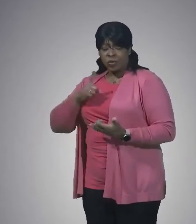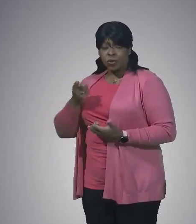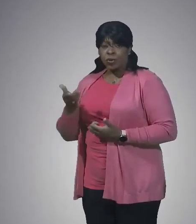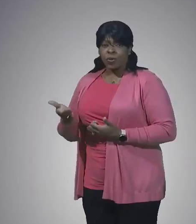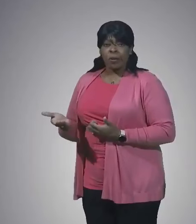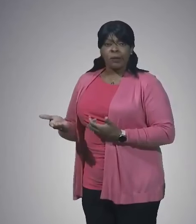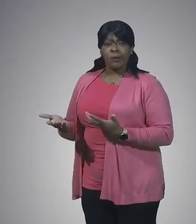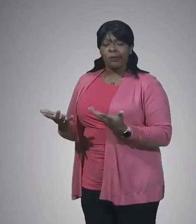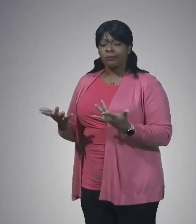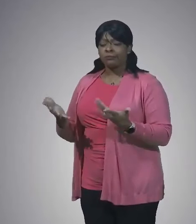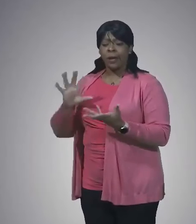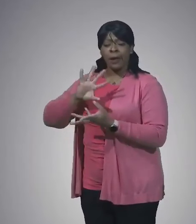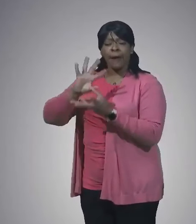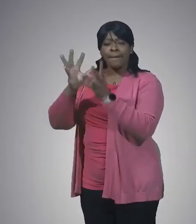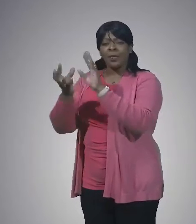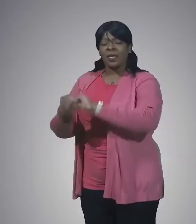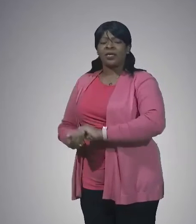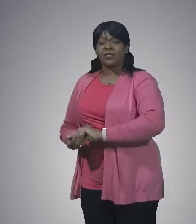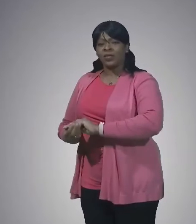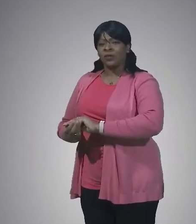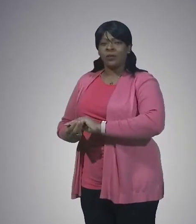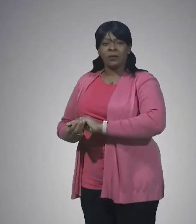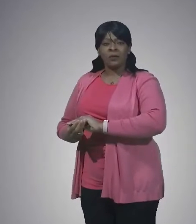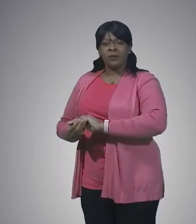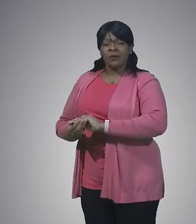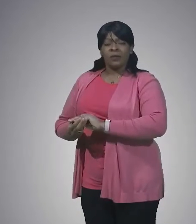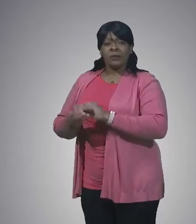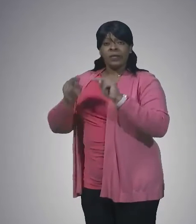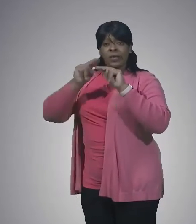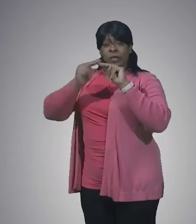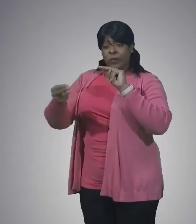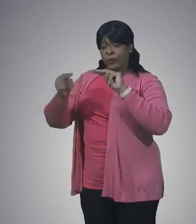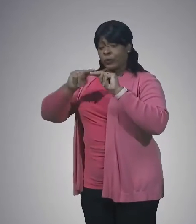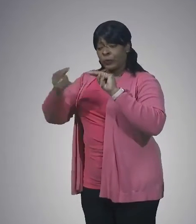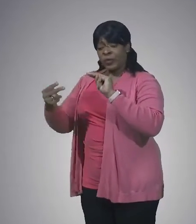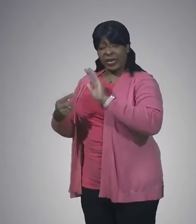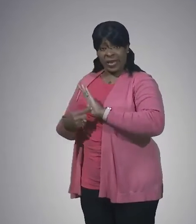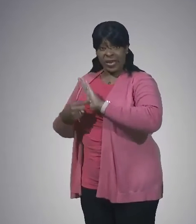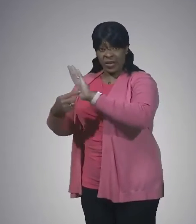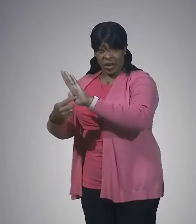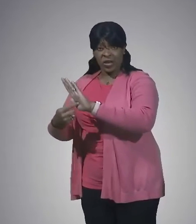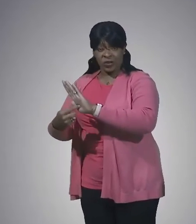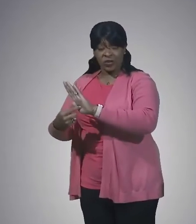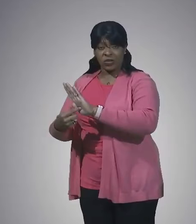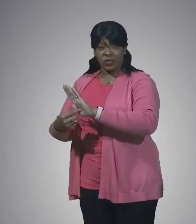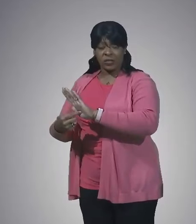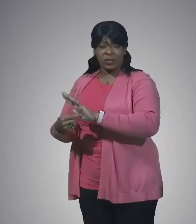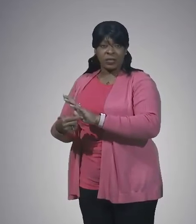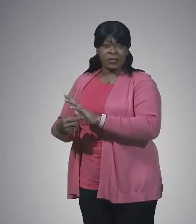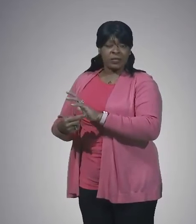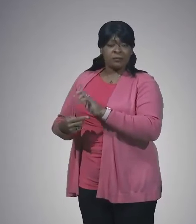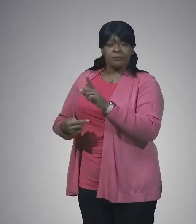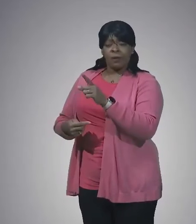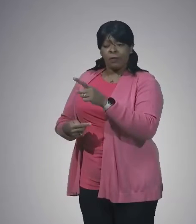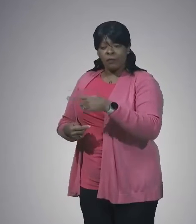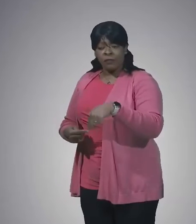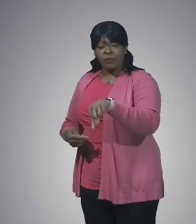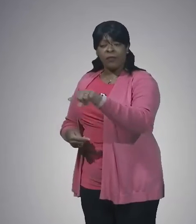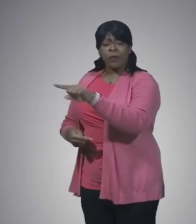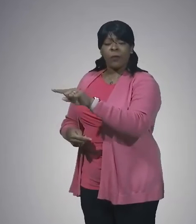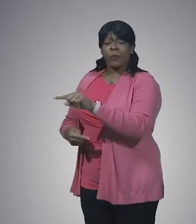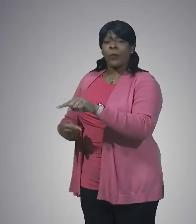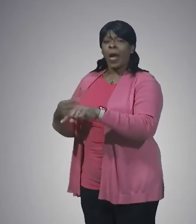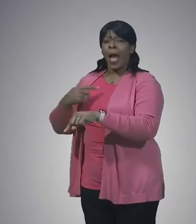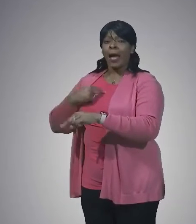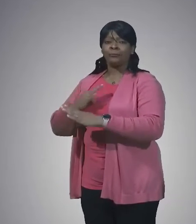a combination with these decreased indicators of those with